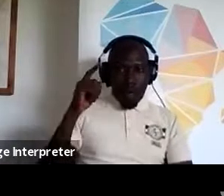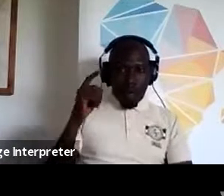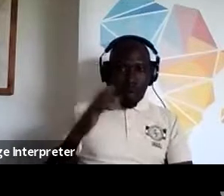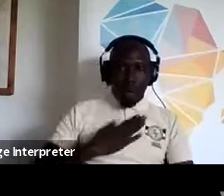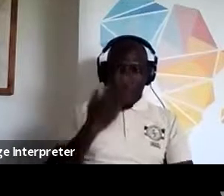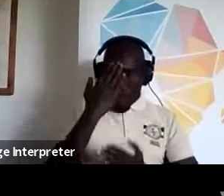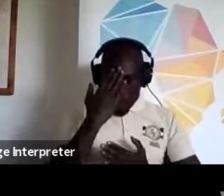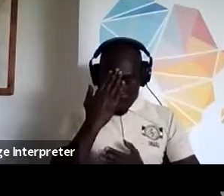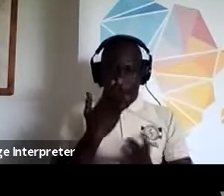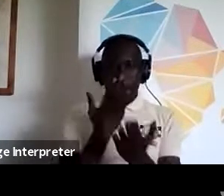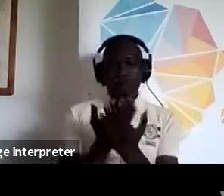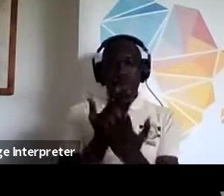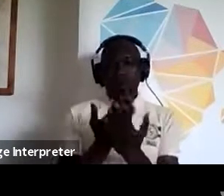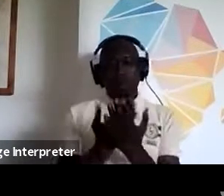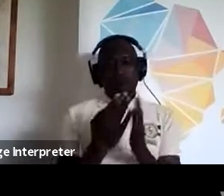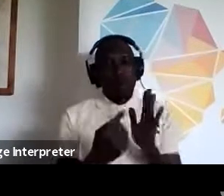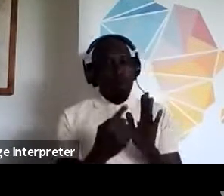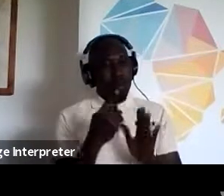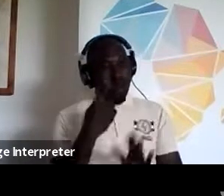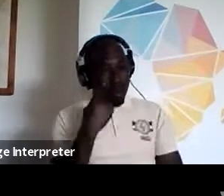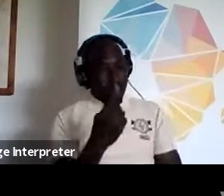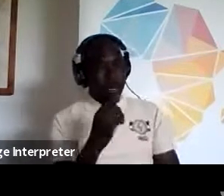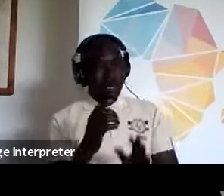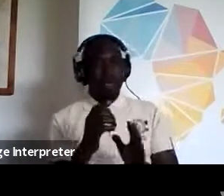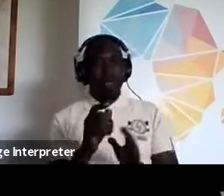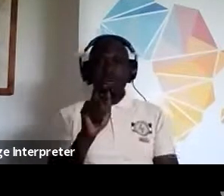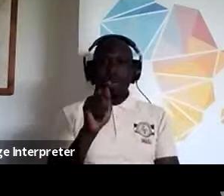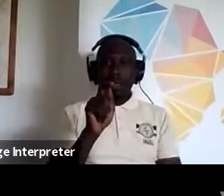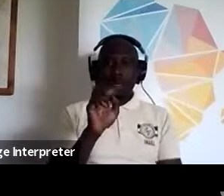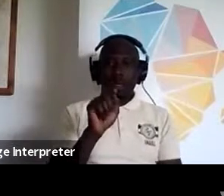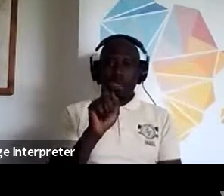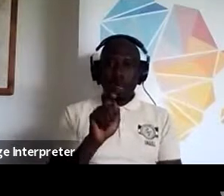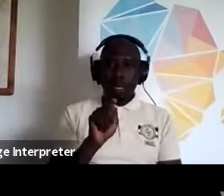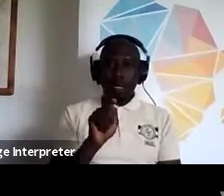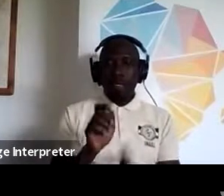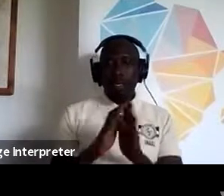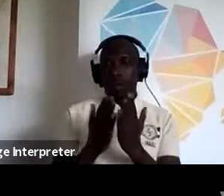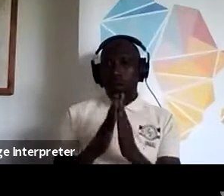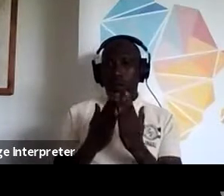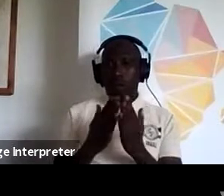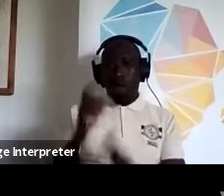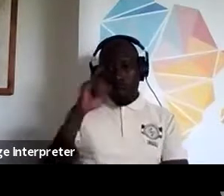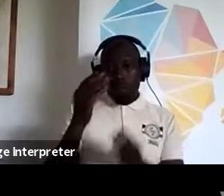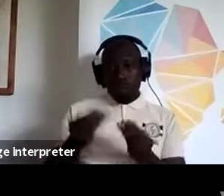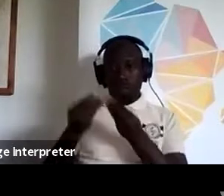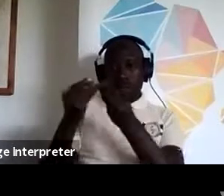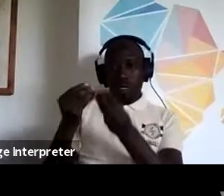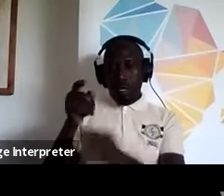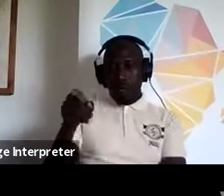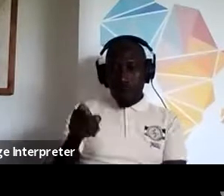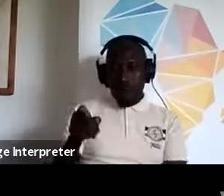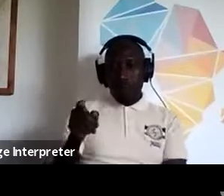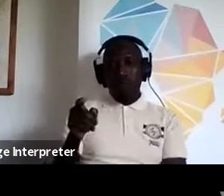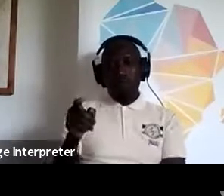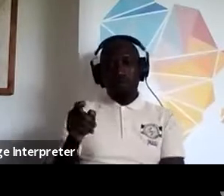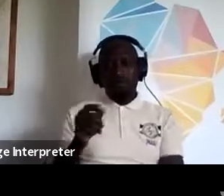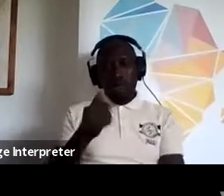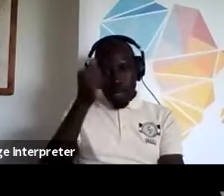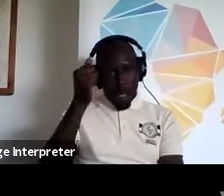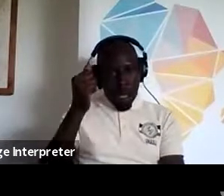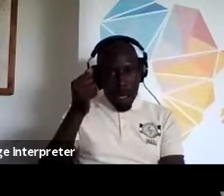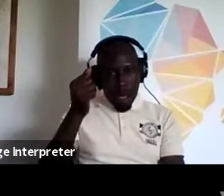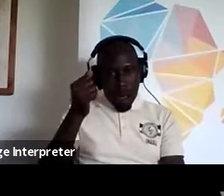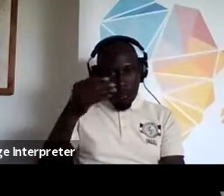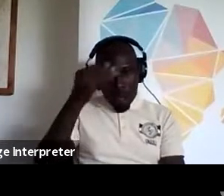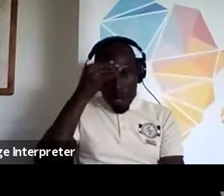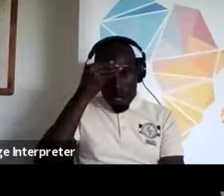request. When you look at these textbooks that government is issuing out for academic purposes, we have